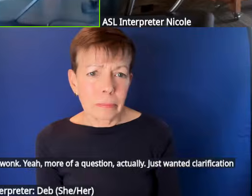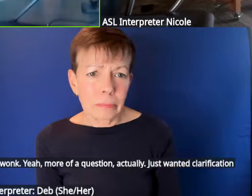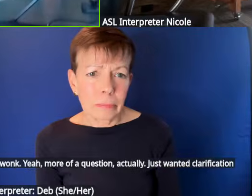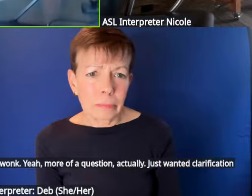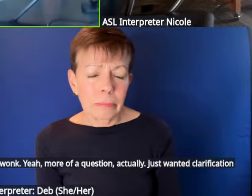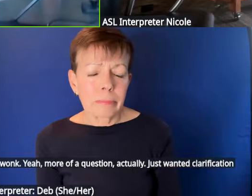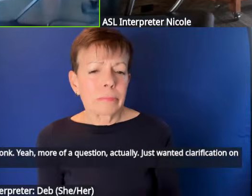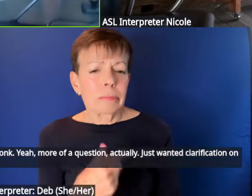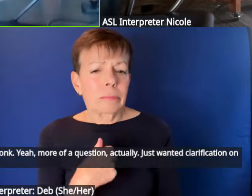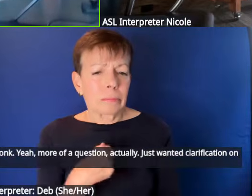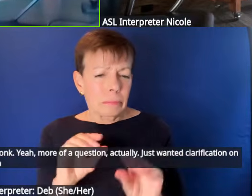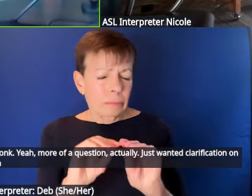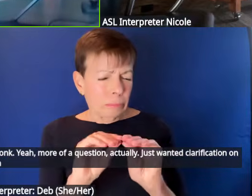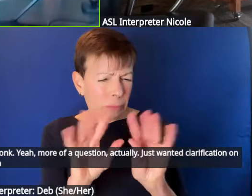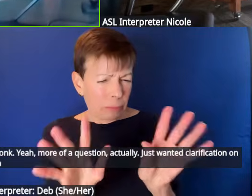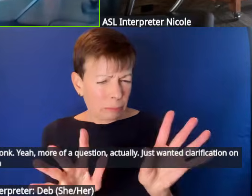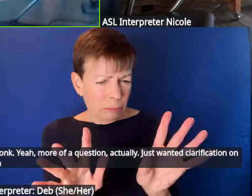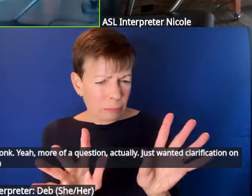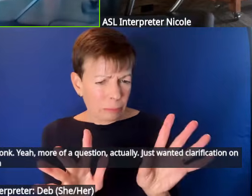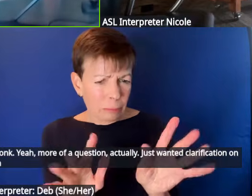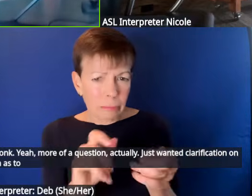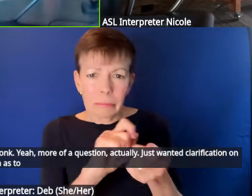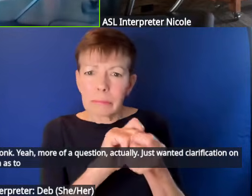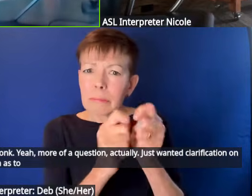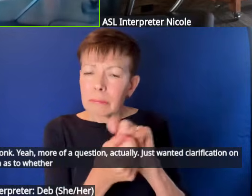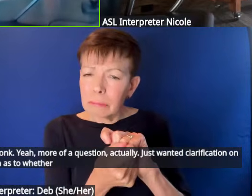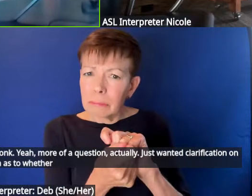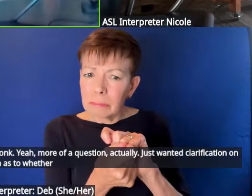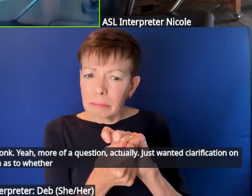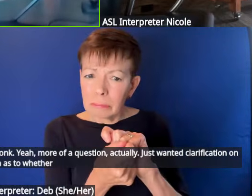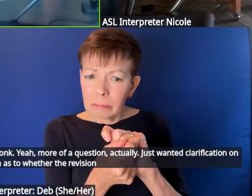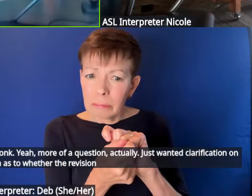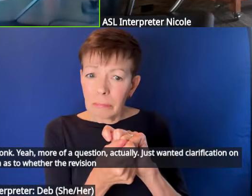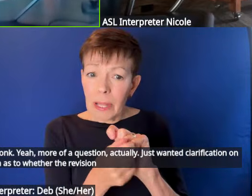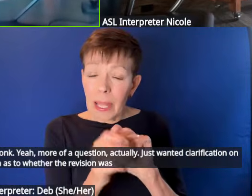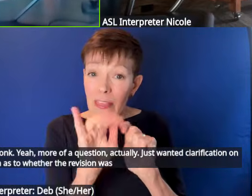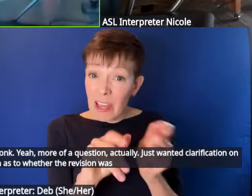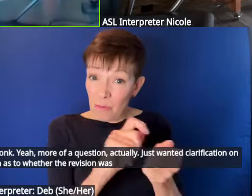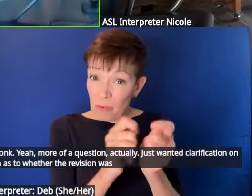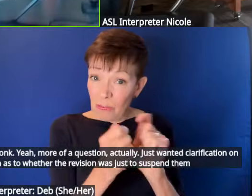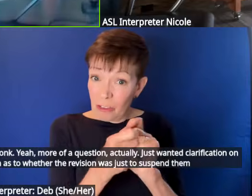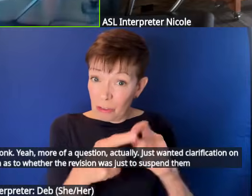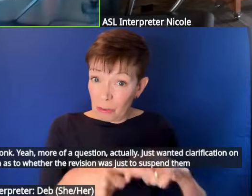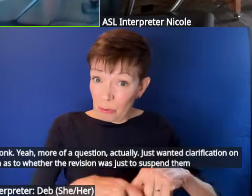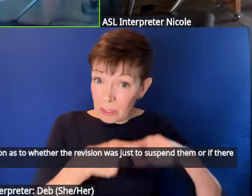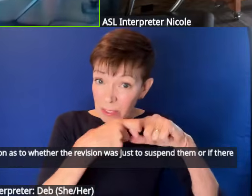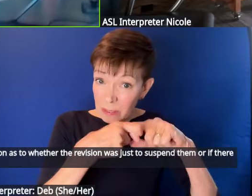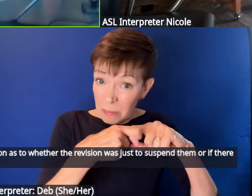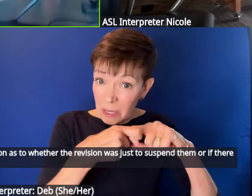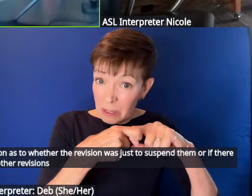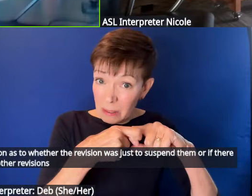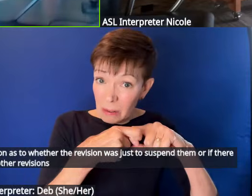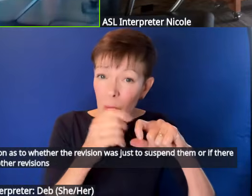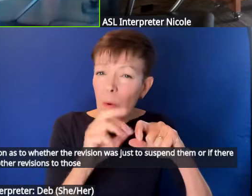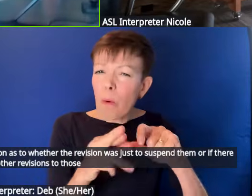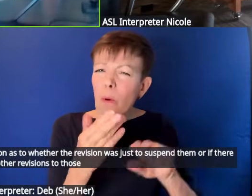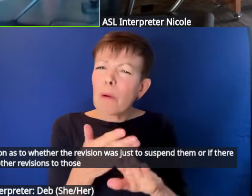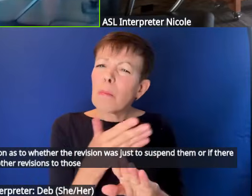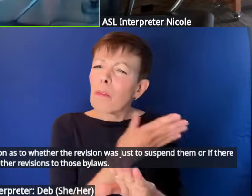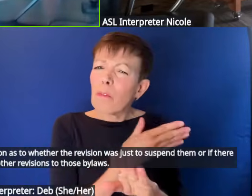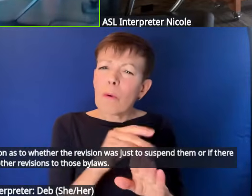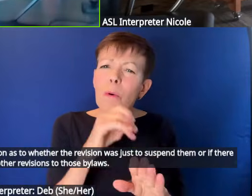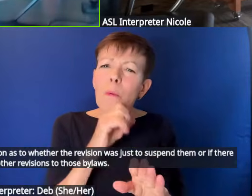the revision, as to whether the revision was just to suspend them or if there was any other revisions to those bylaws that one.